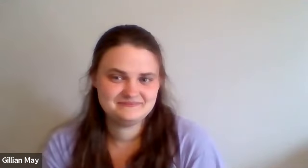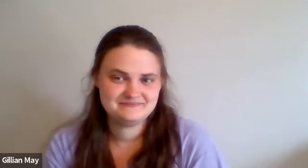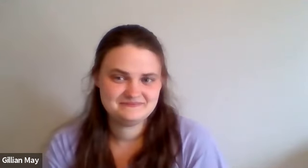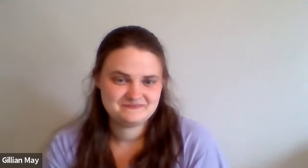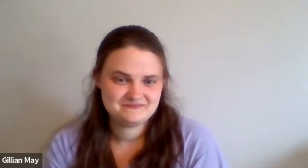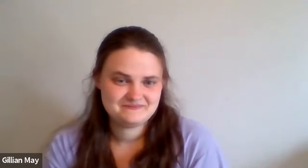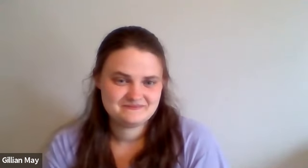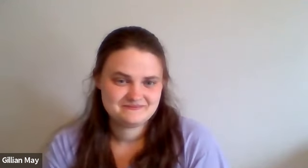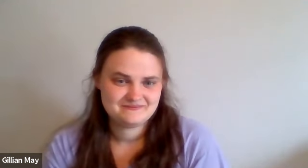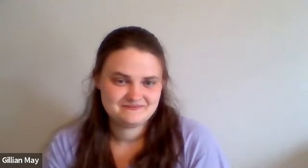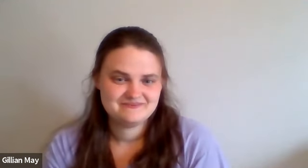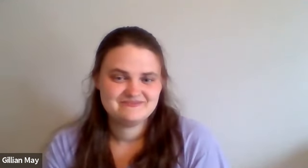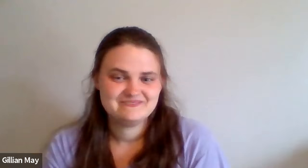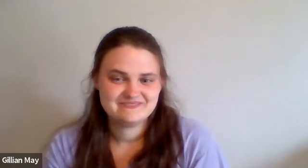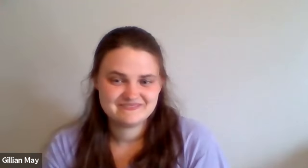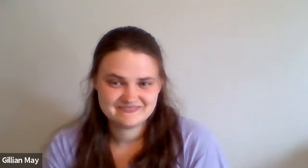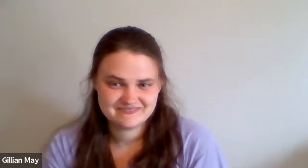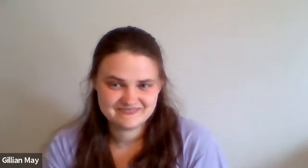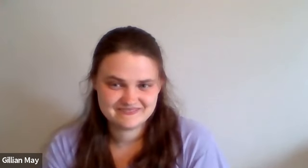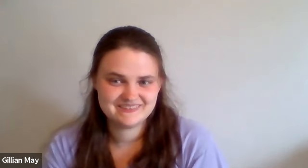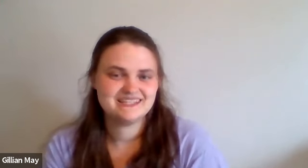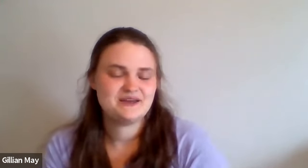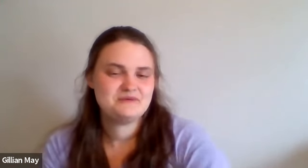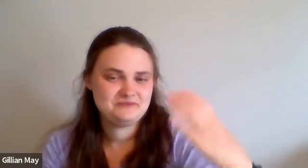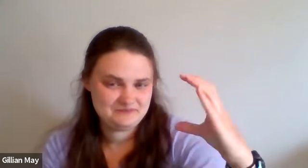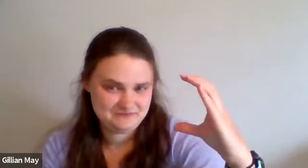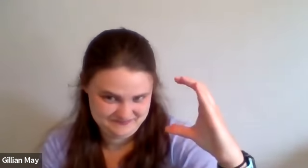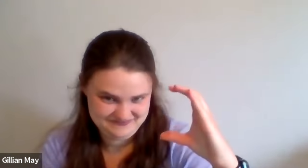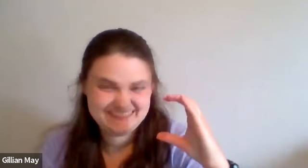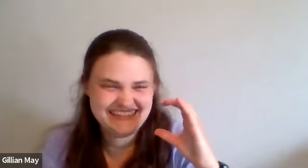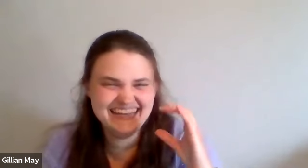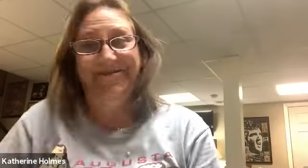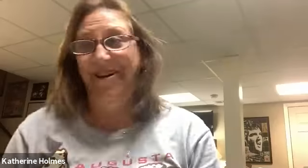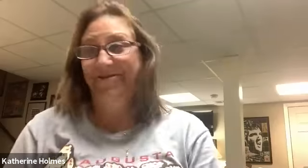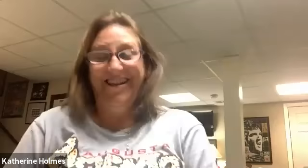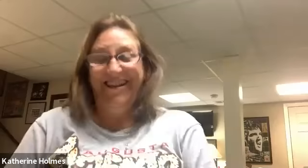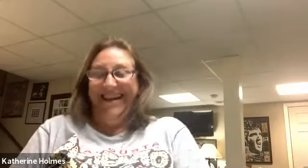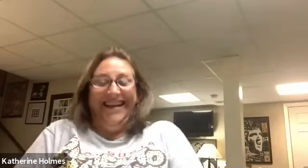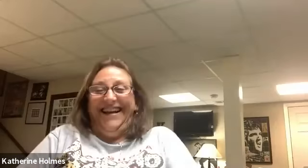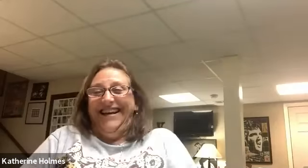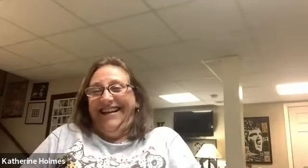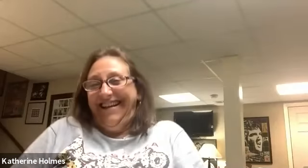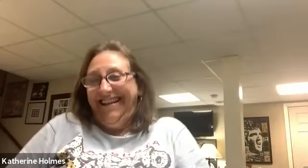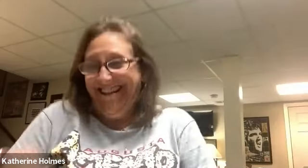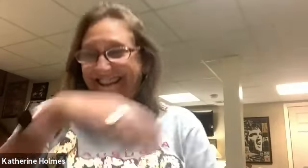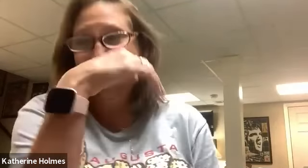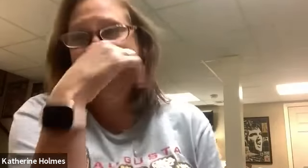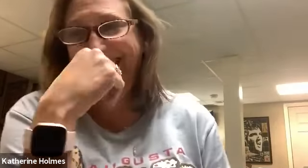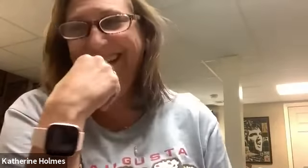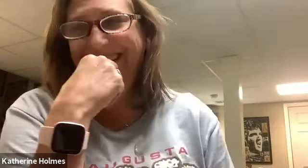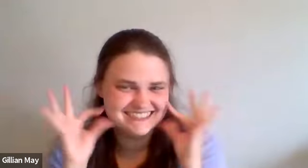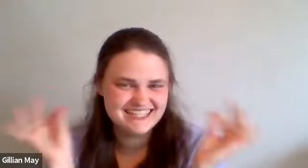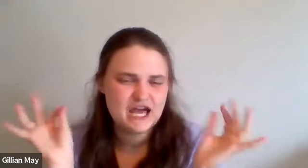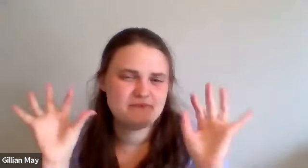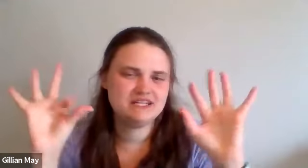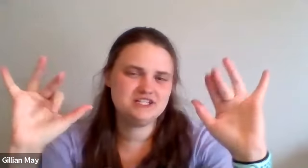I don't know. you guys are right. So cat, yes. And make sure